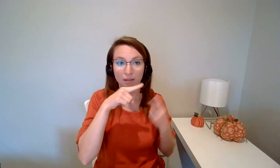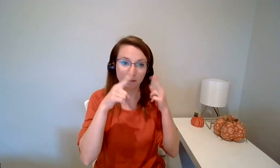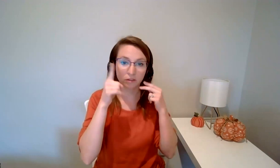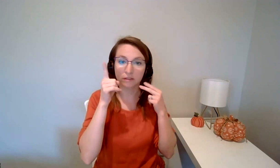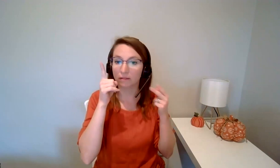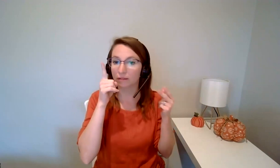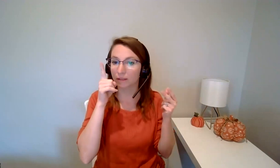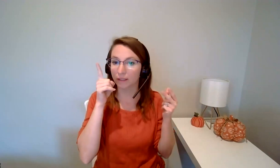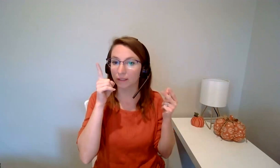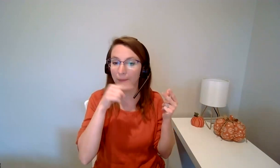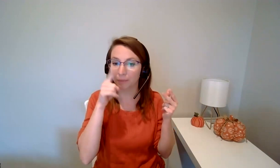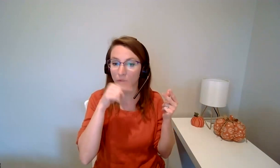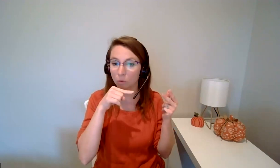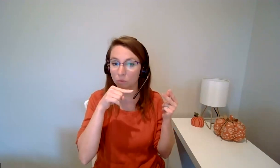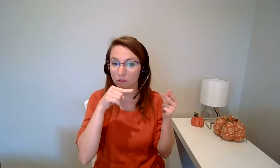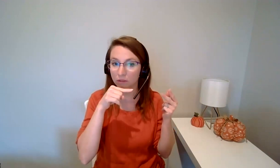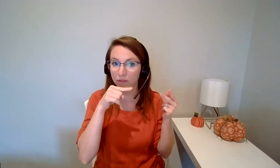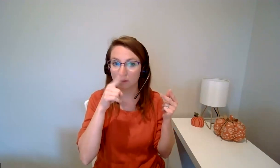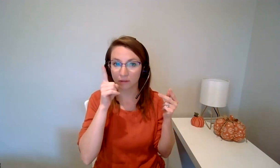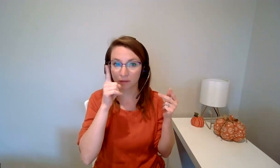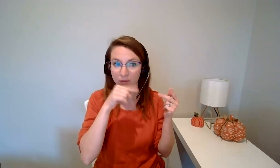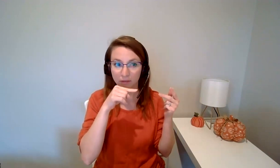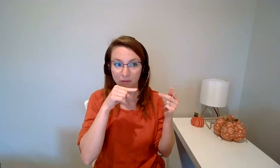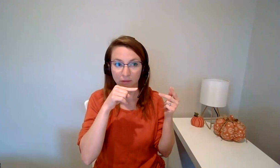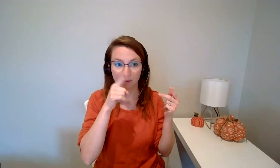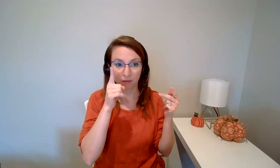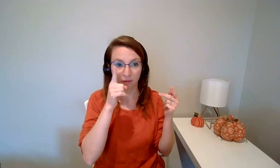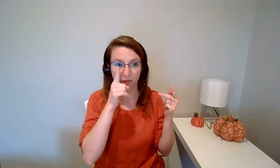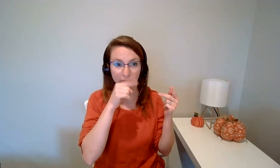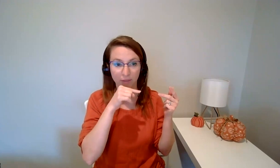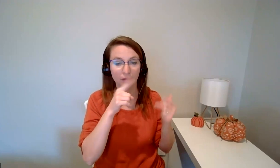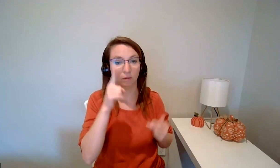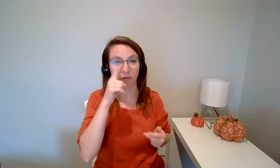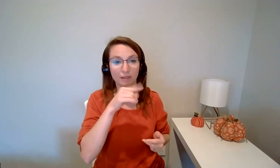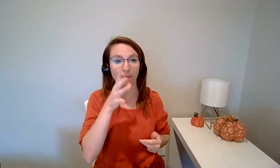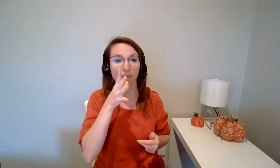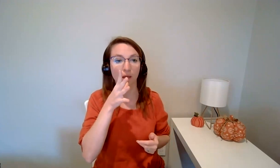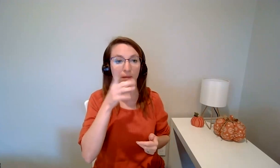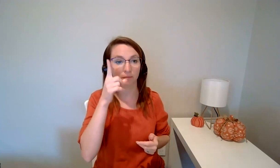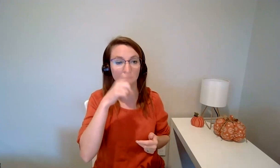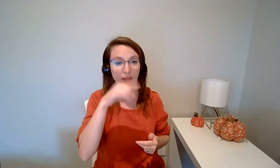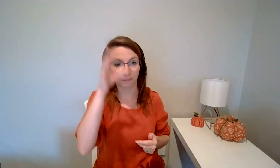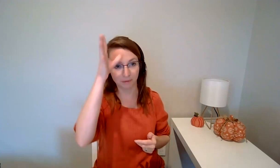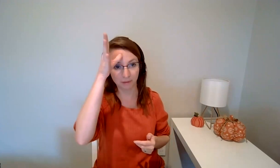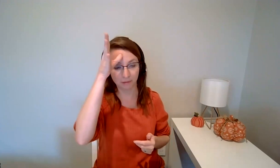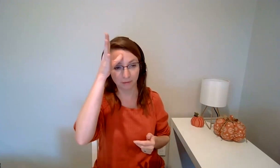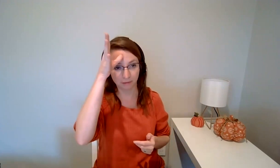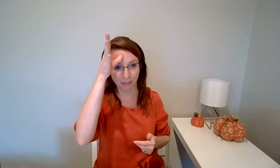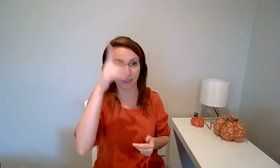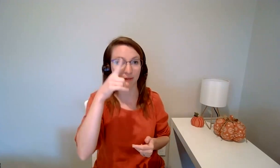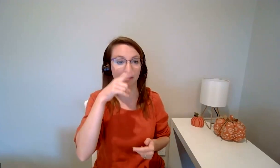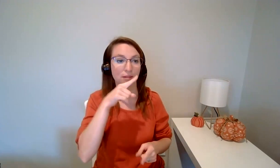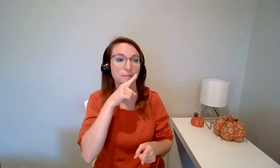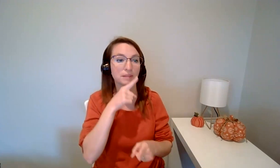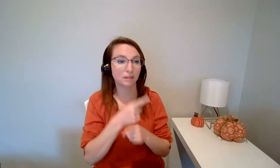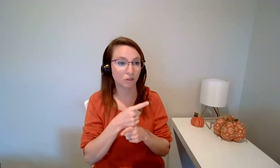just kind of tap your nose. Okay, so stepmom, stepdad,